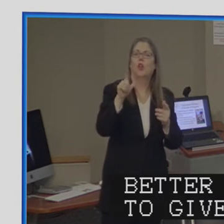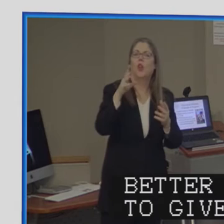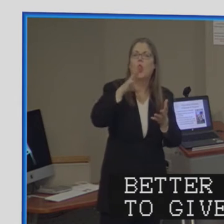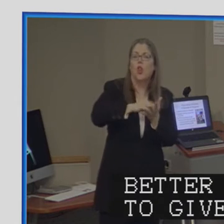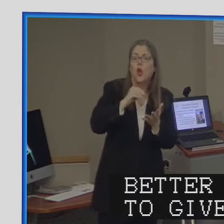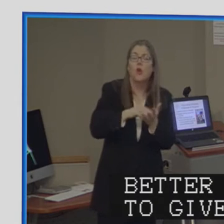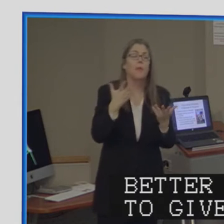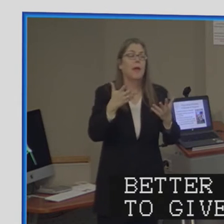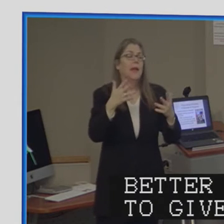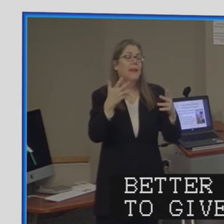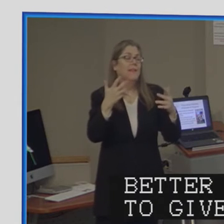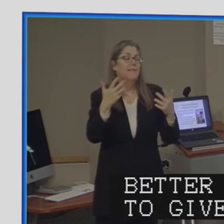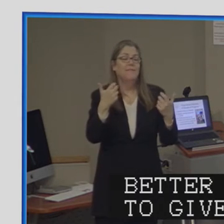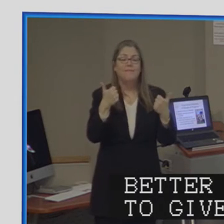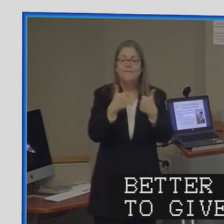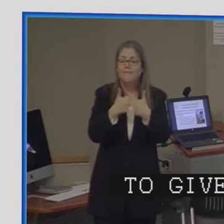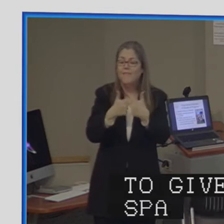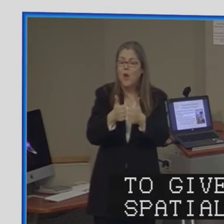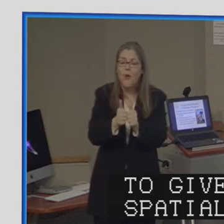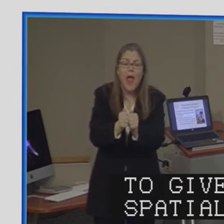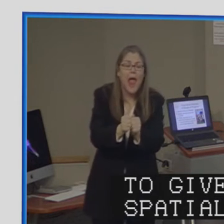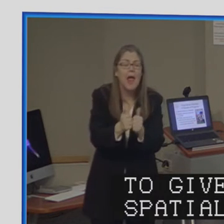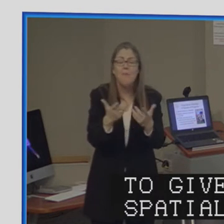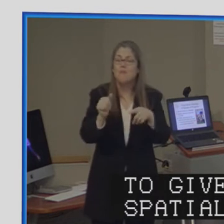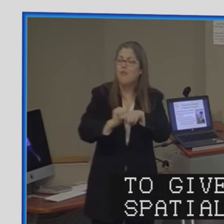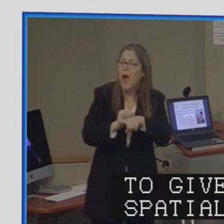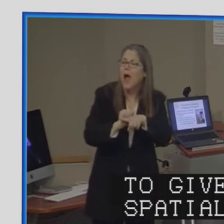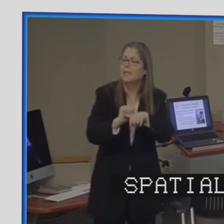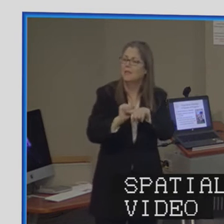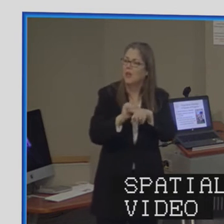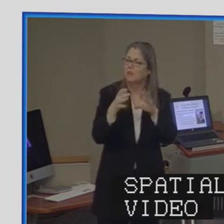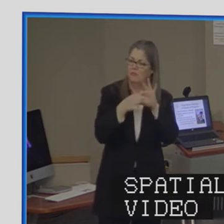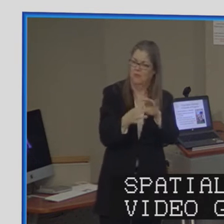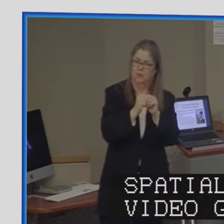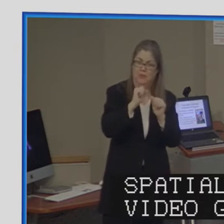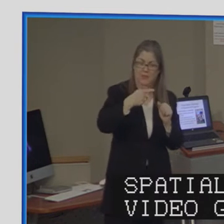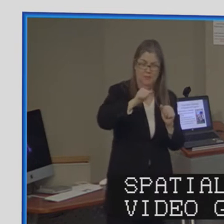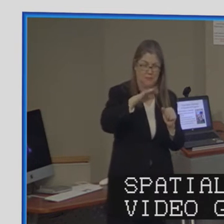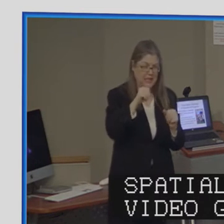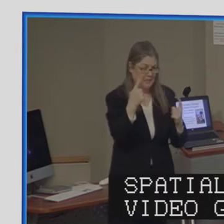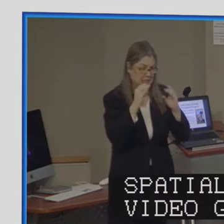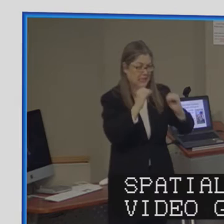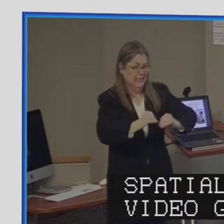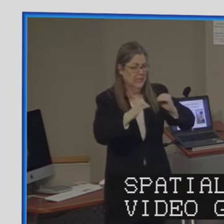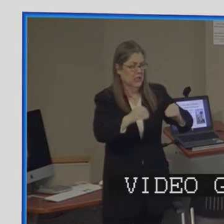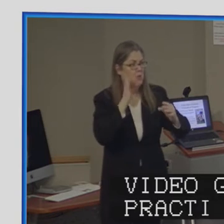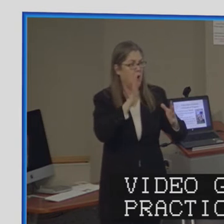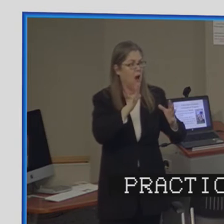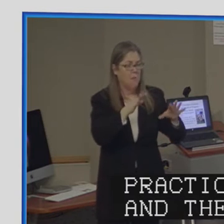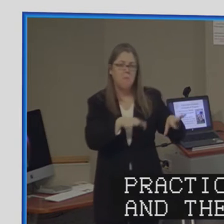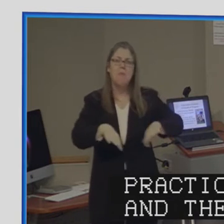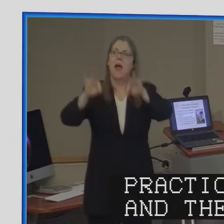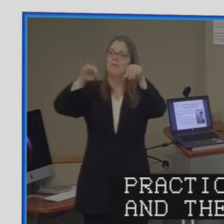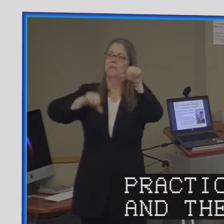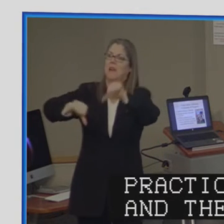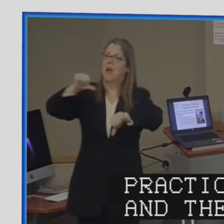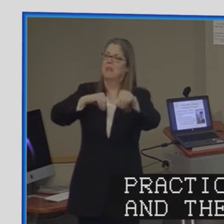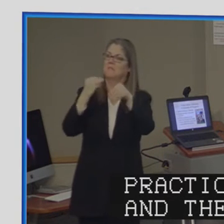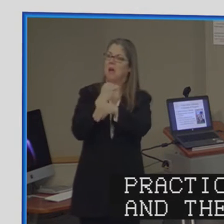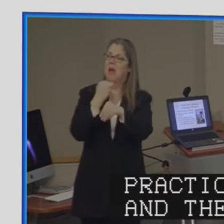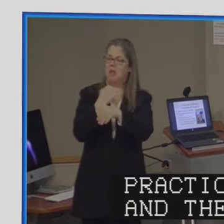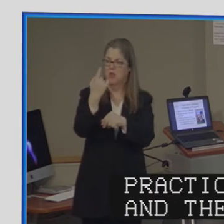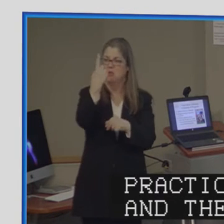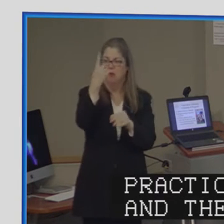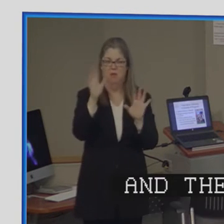video game, just simple practice, and then somehow they would learn science and math better. The other idea,